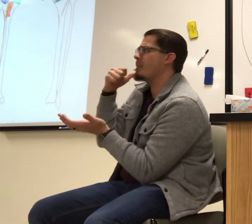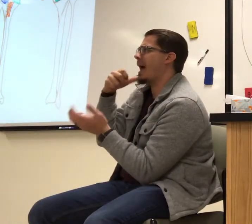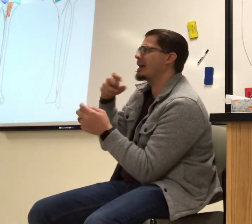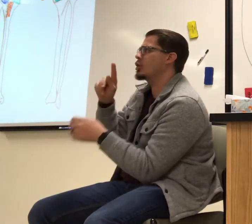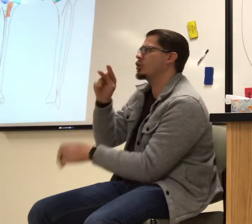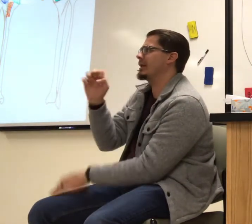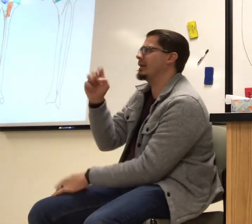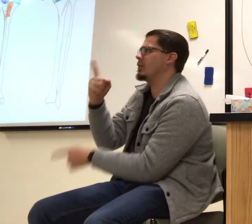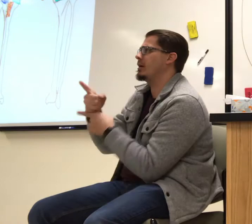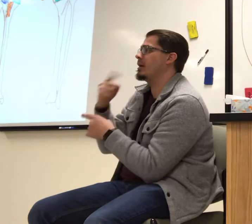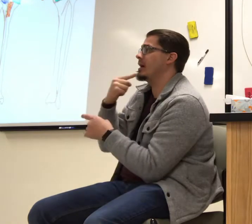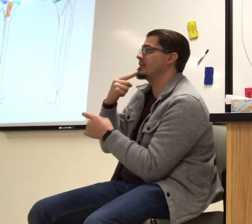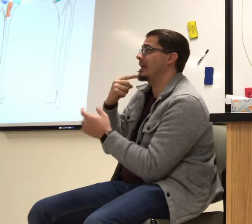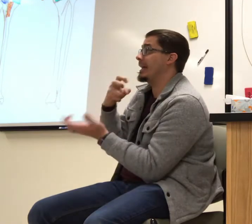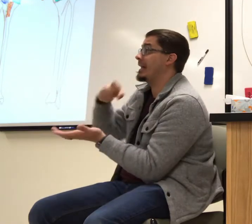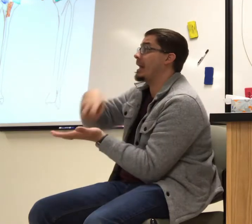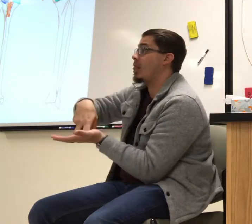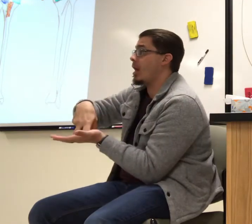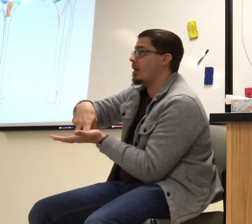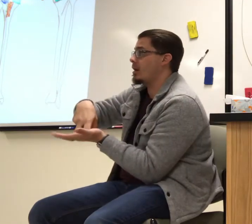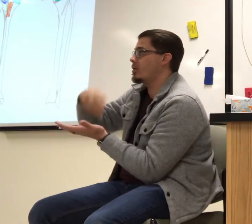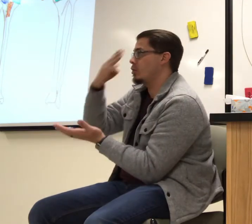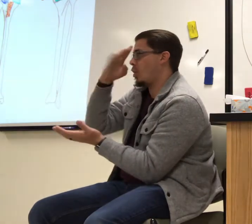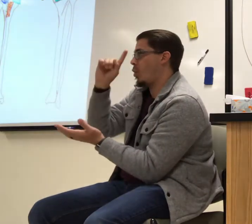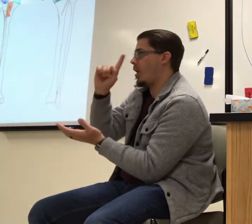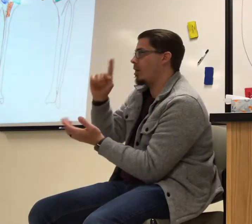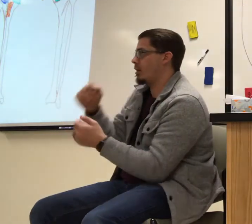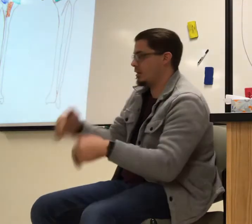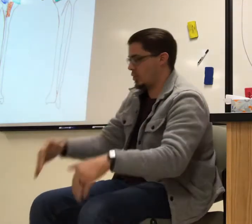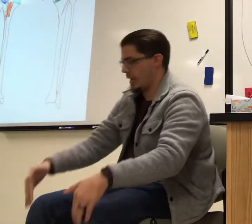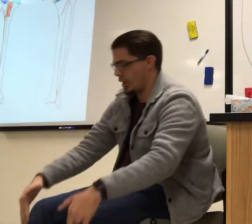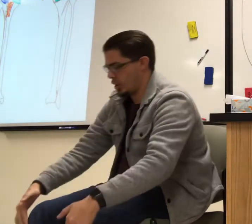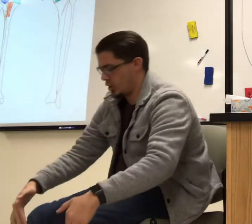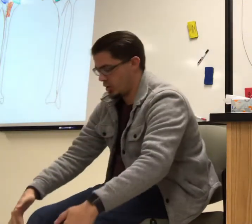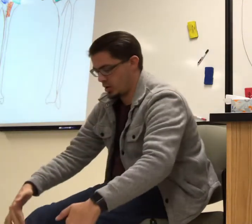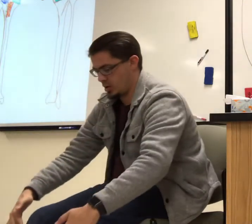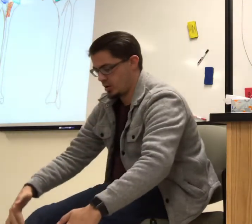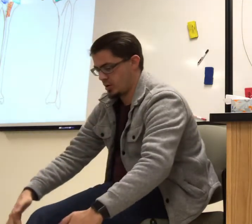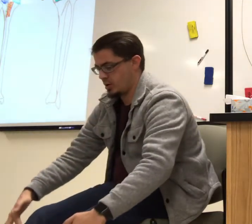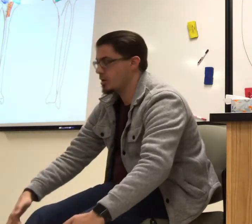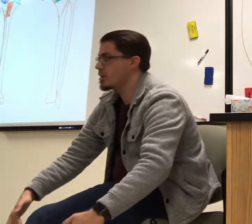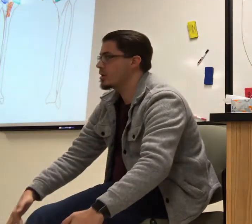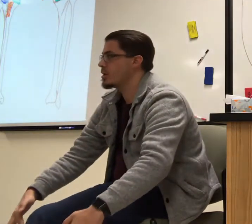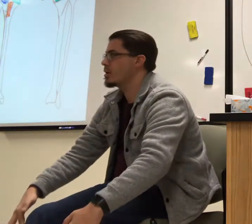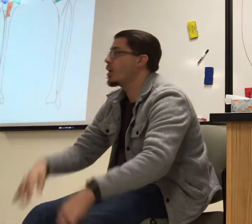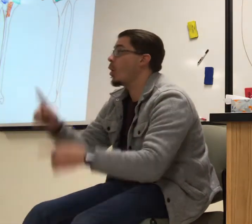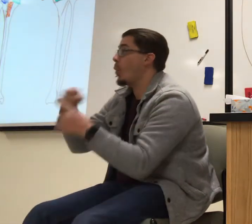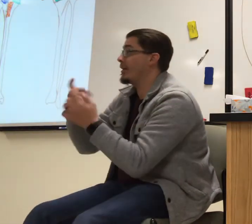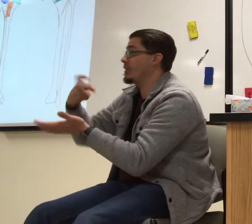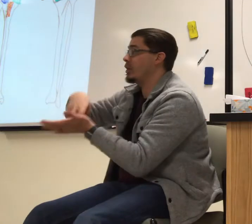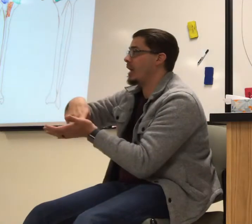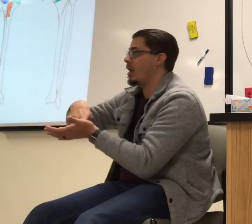So when I say kneel on it, you know where to look for it, on the anterior surface.